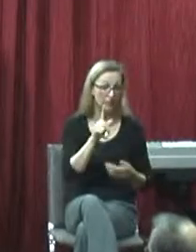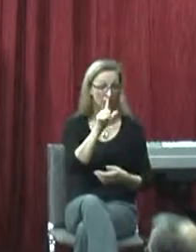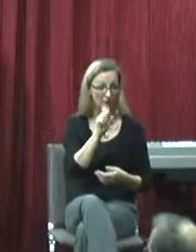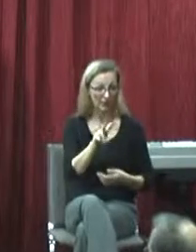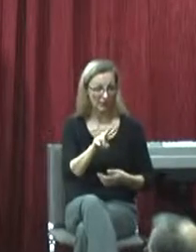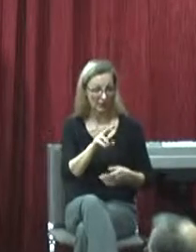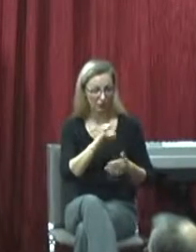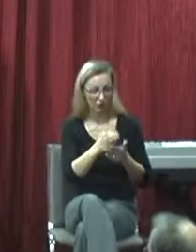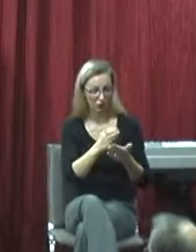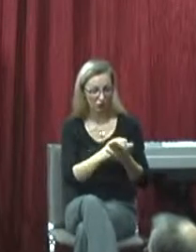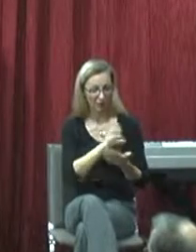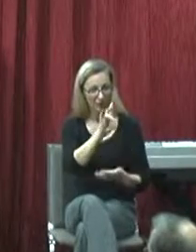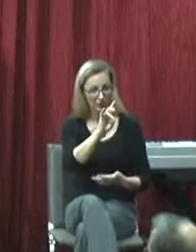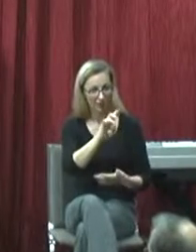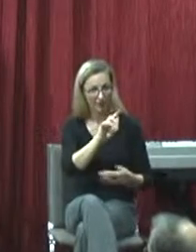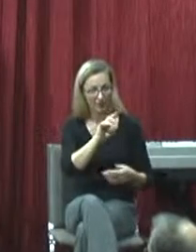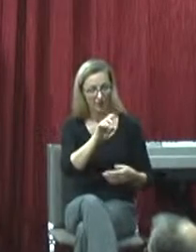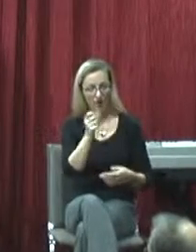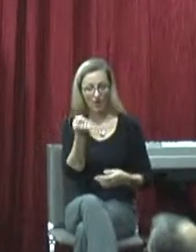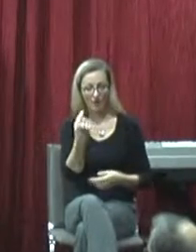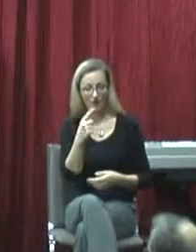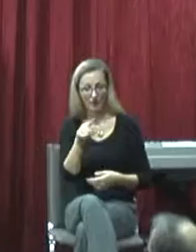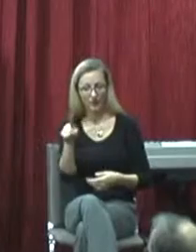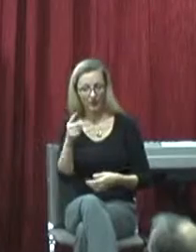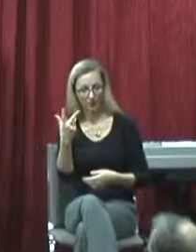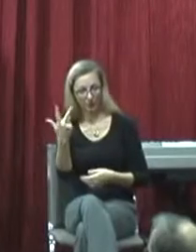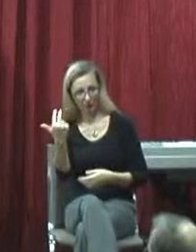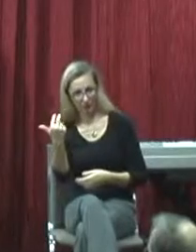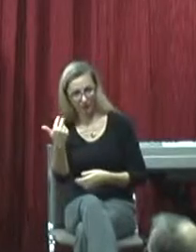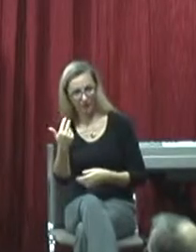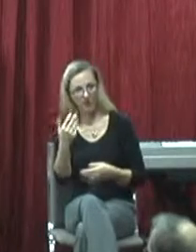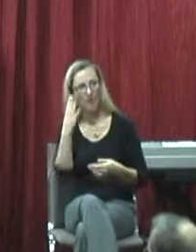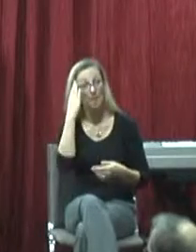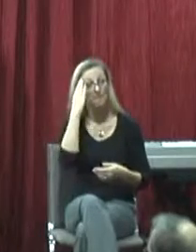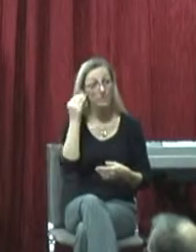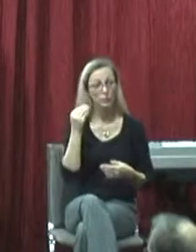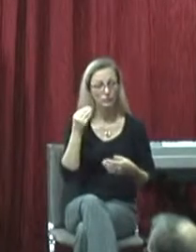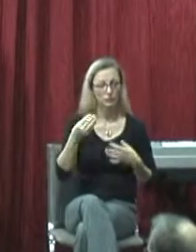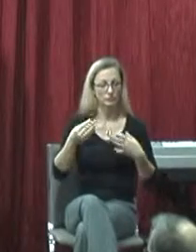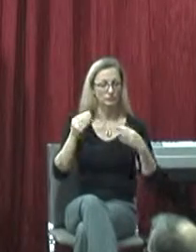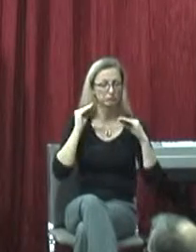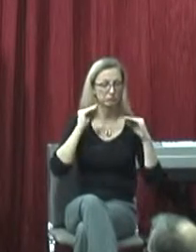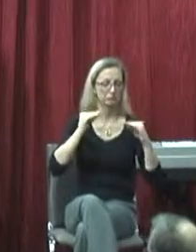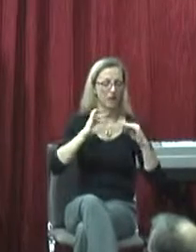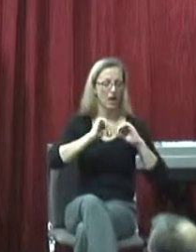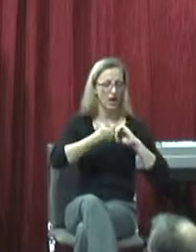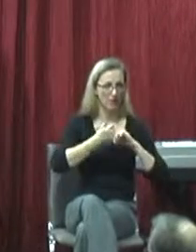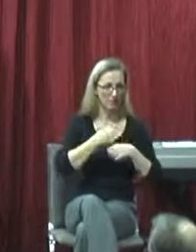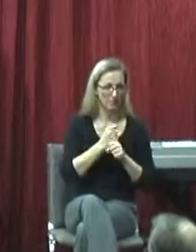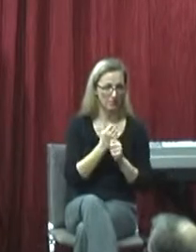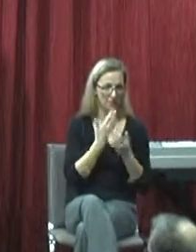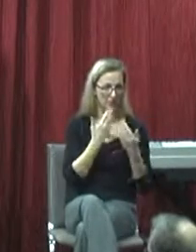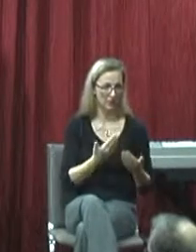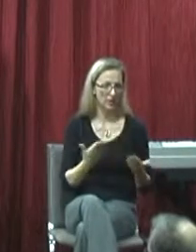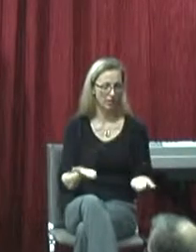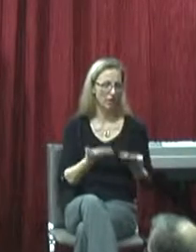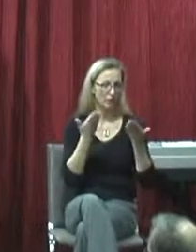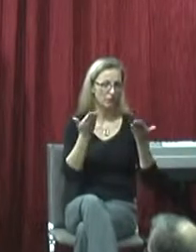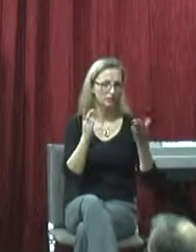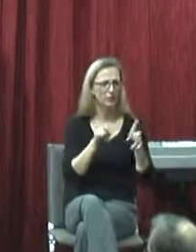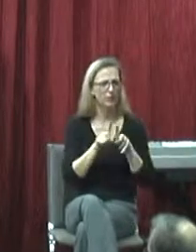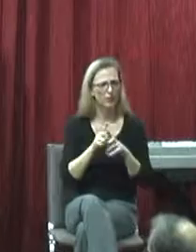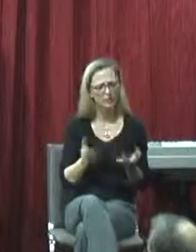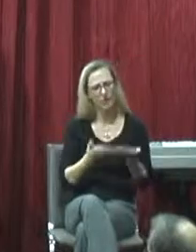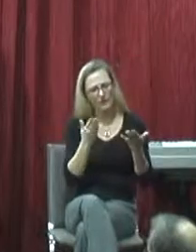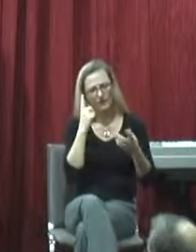7, verses 11 through 13, Moses instructed how to make these thank offerings. But there were also offerings